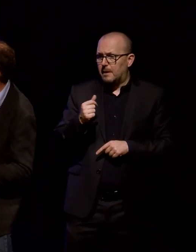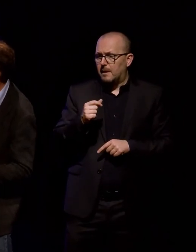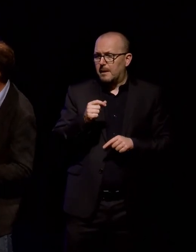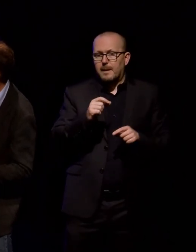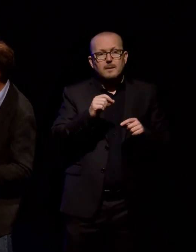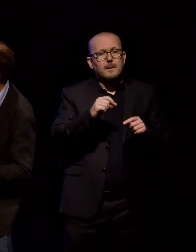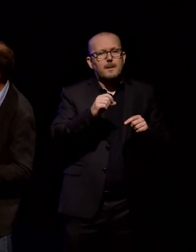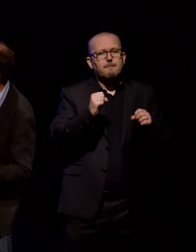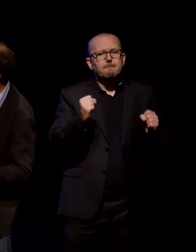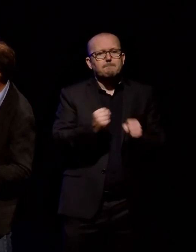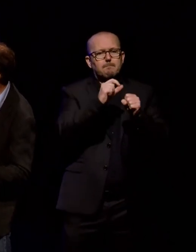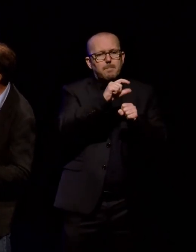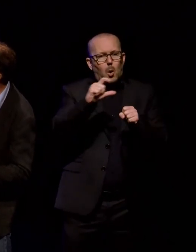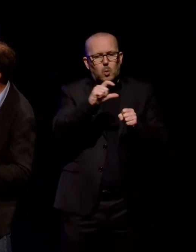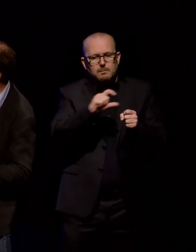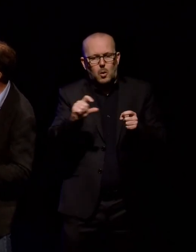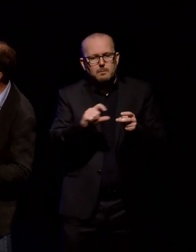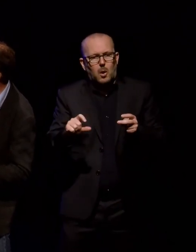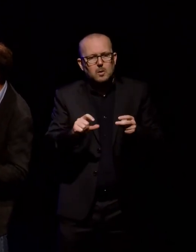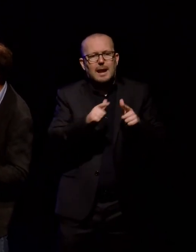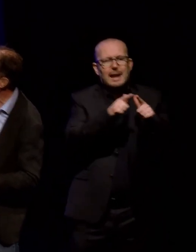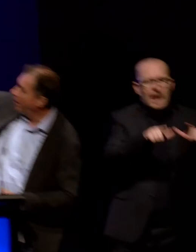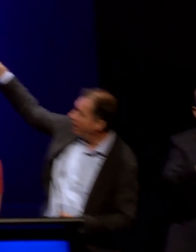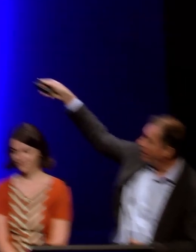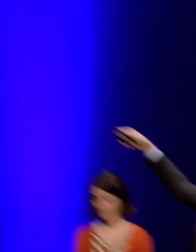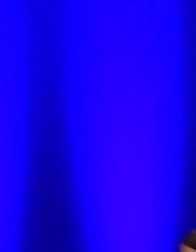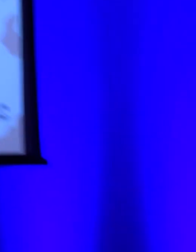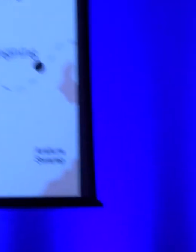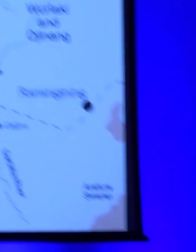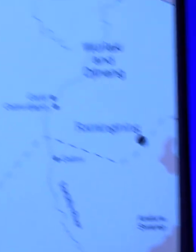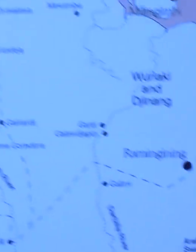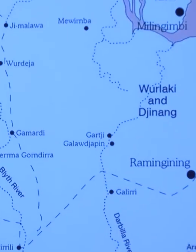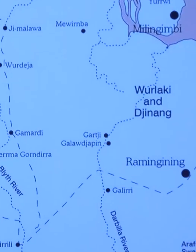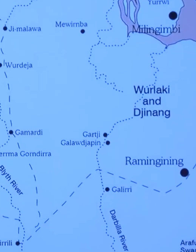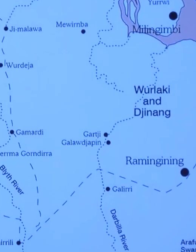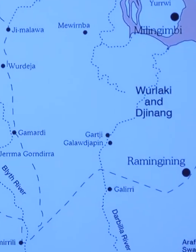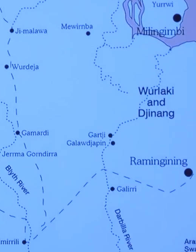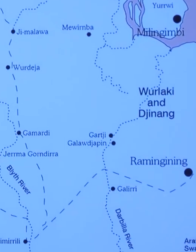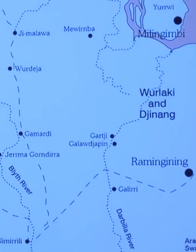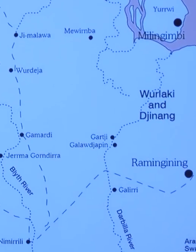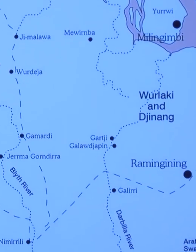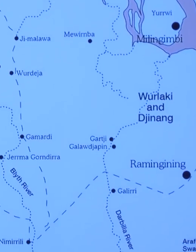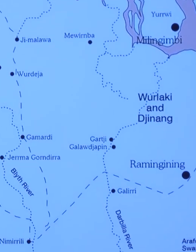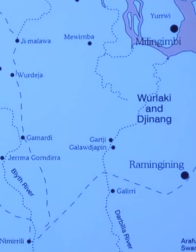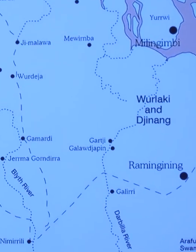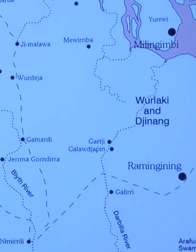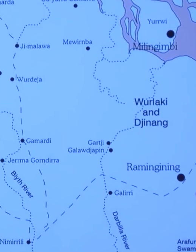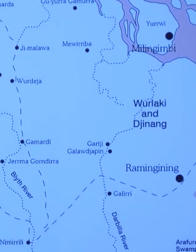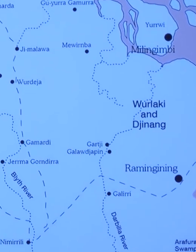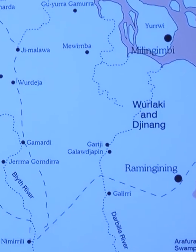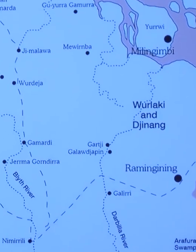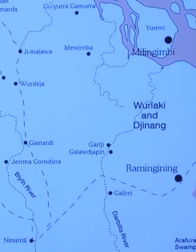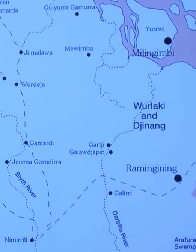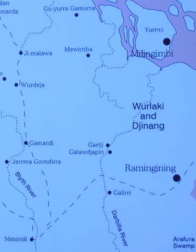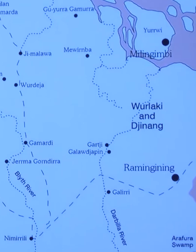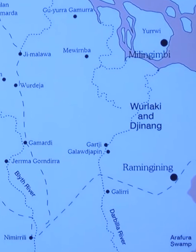you also got the place. So you see on the bottom left, Kuninjku, you got places like Mumeka, et cetera, et